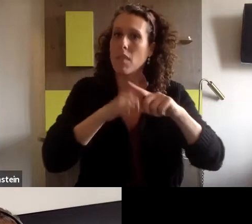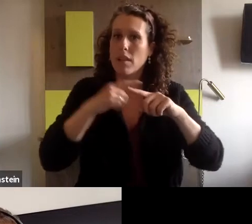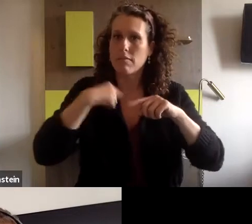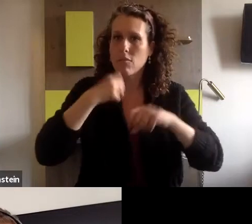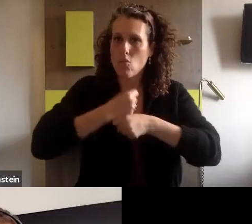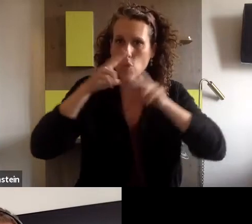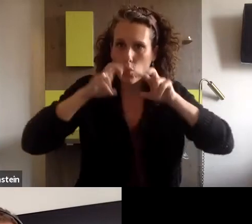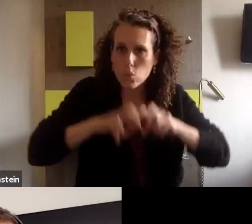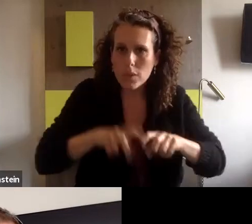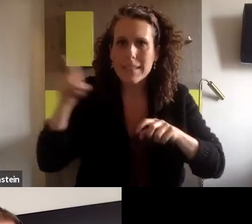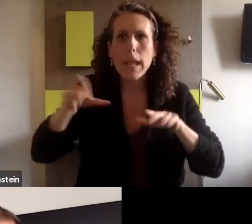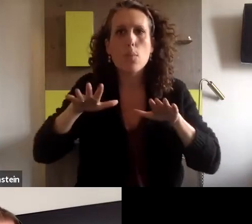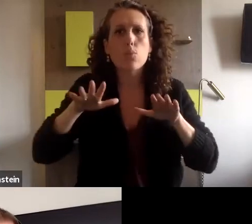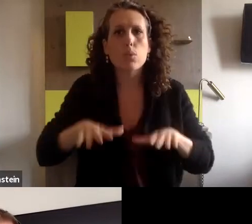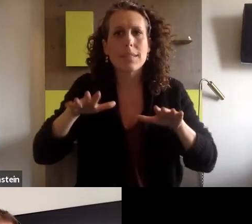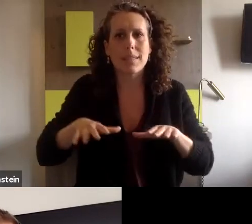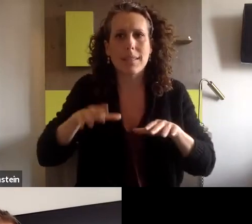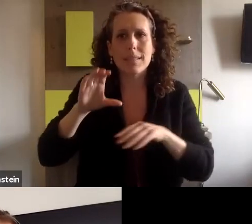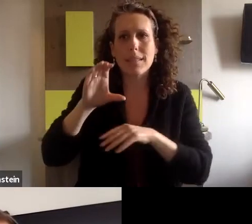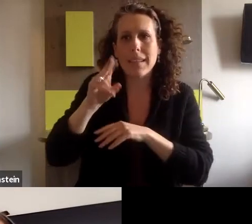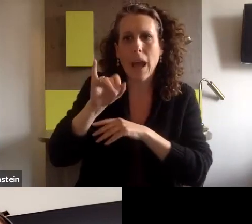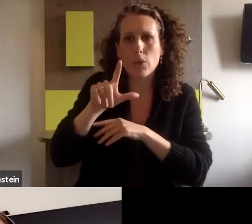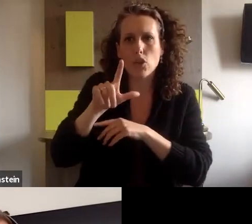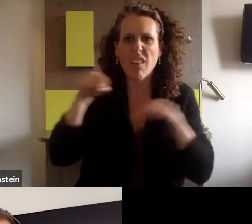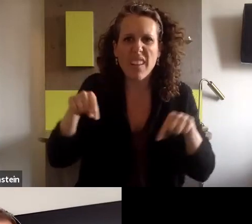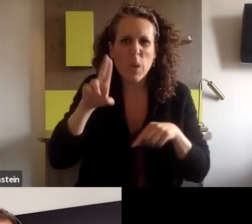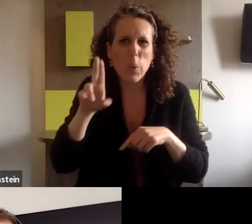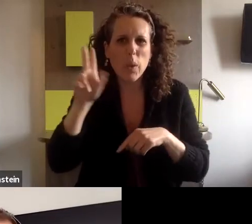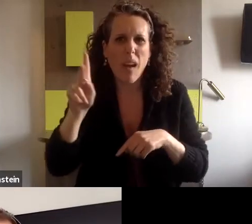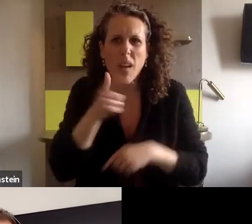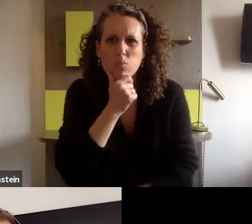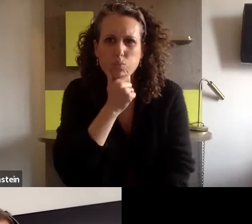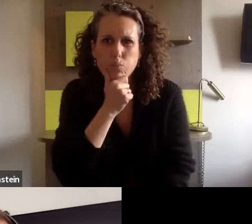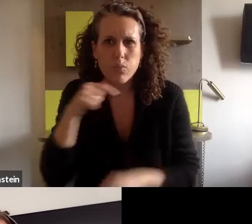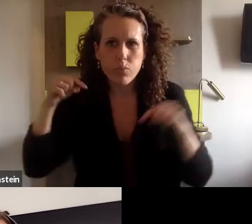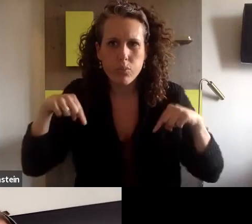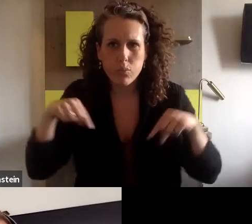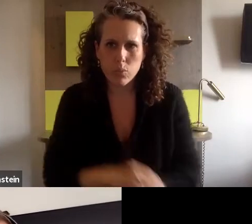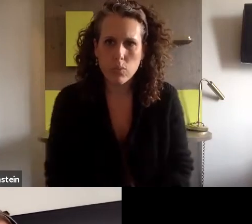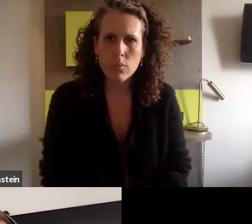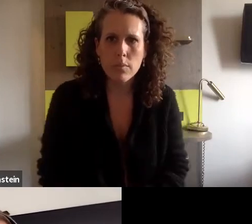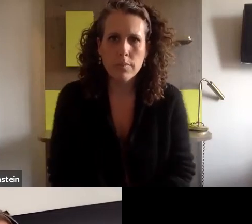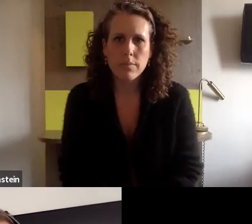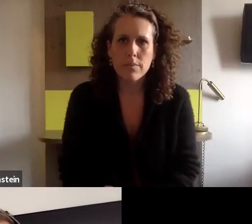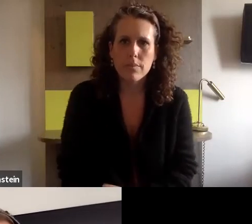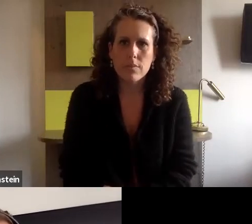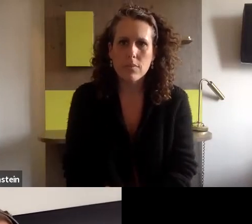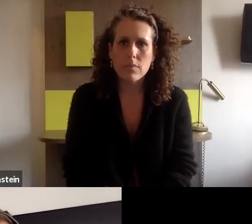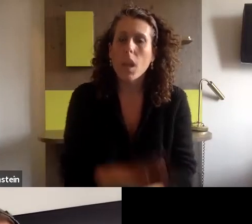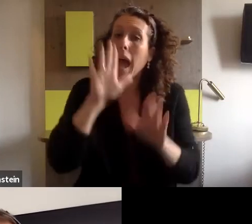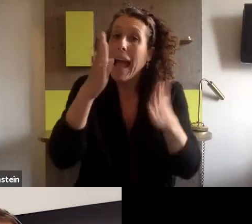British Council in London, in the UK. So today, as I said, it's going to be a little bit